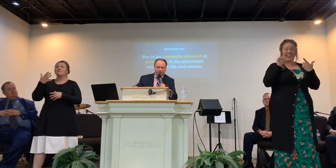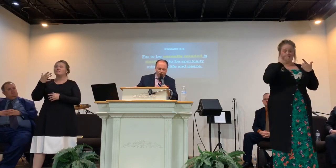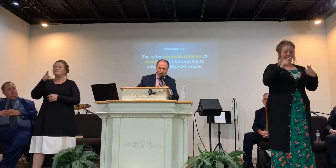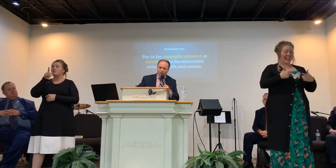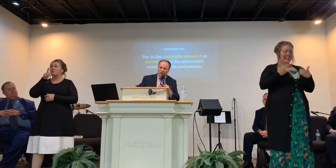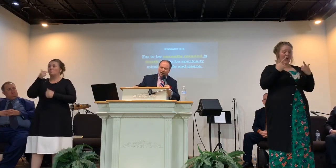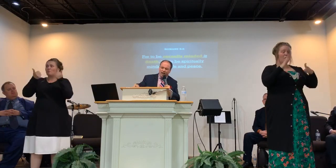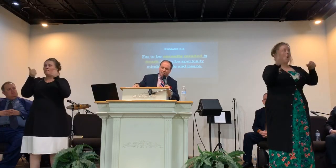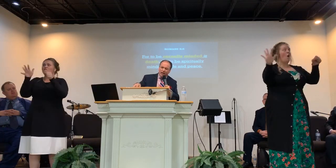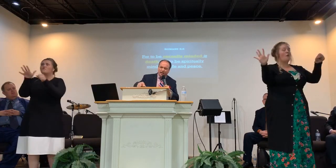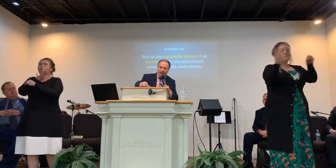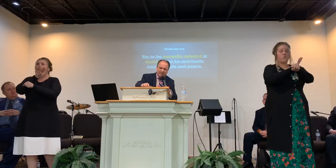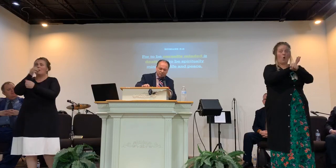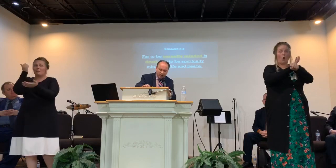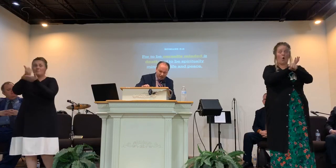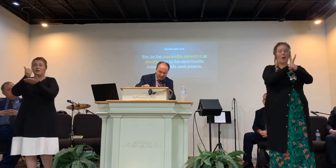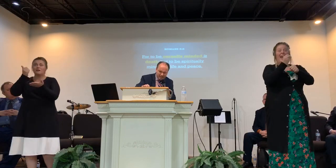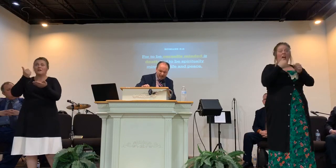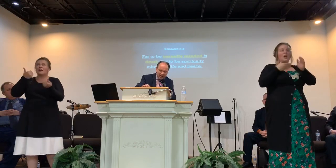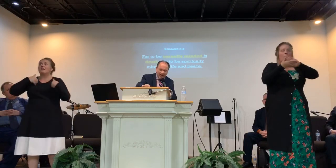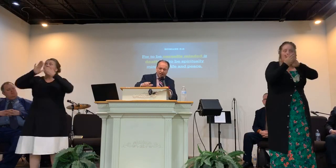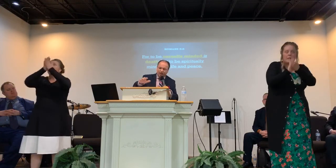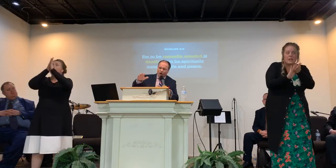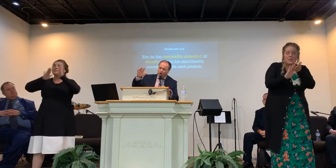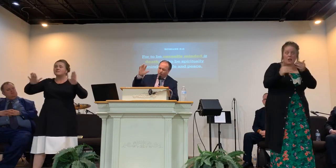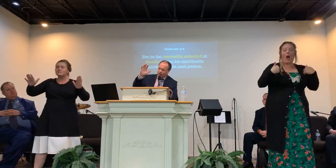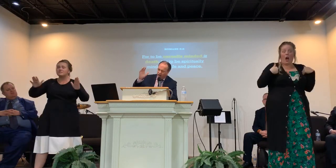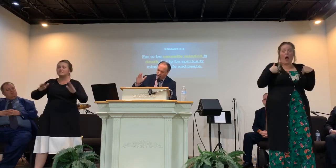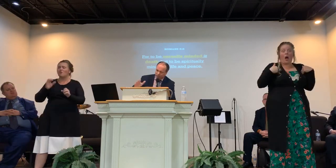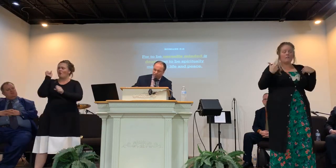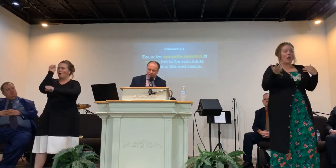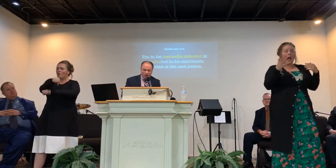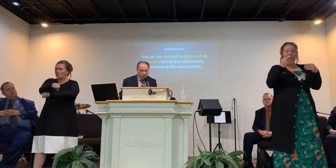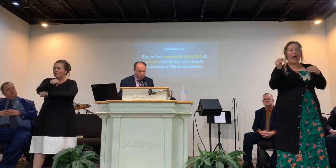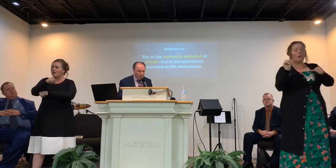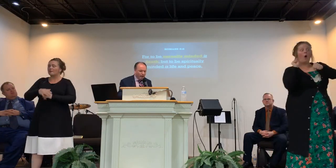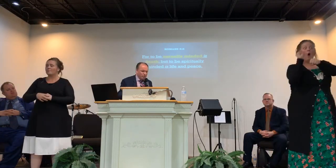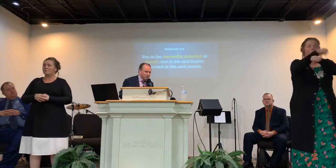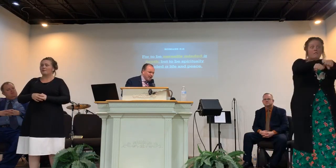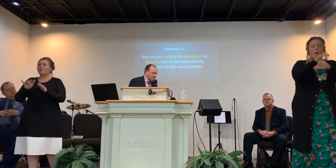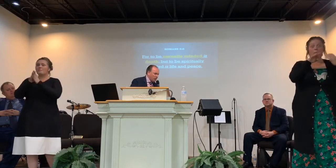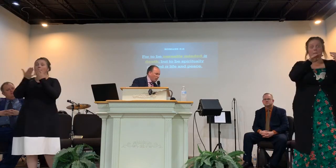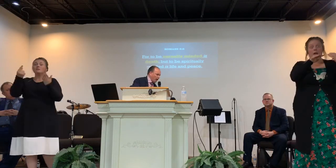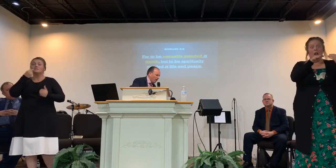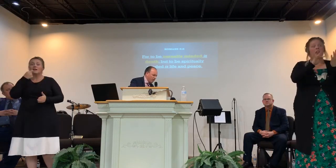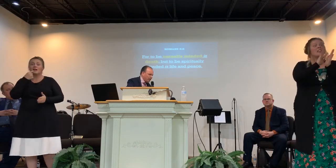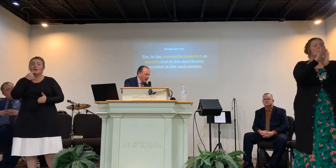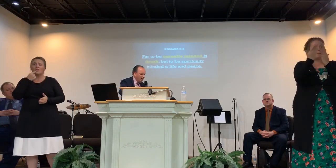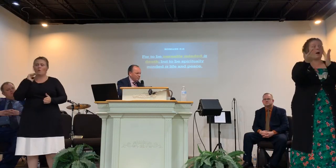a life that is full, amen, and has peace, and overcomes, the Bible